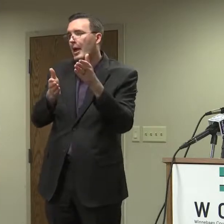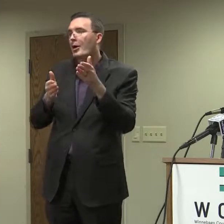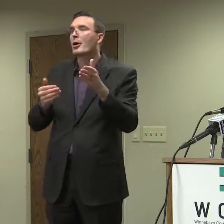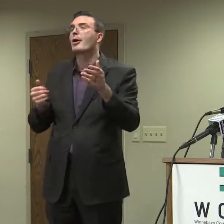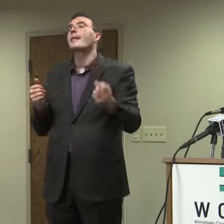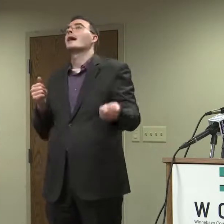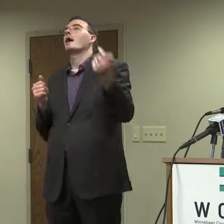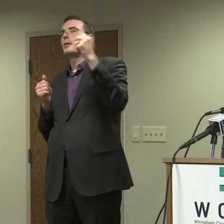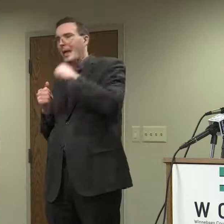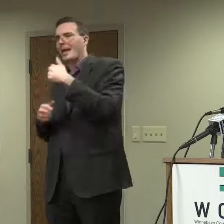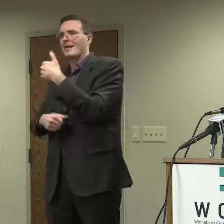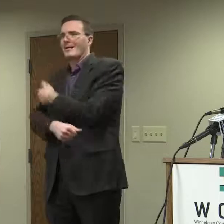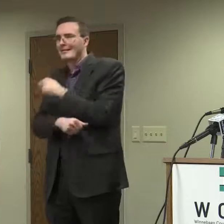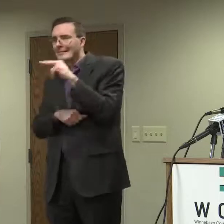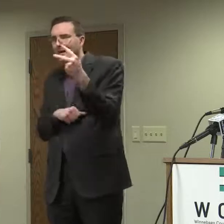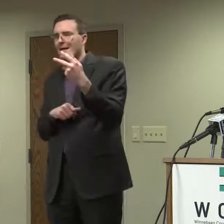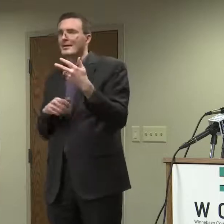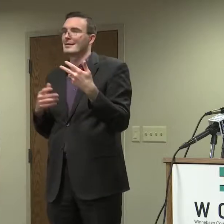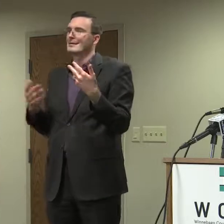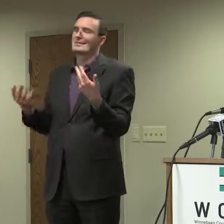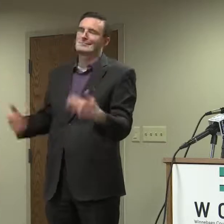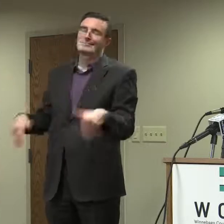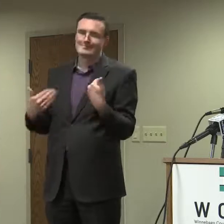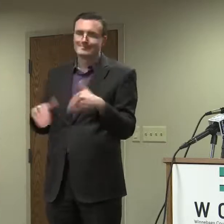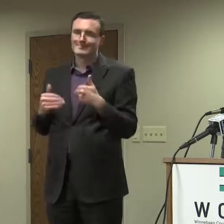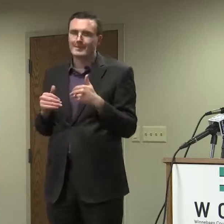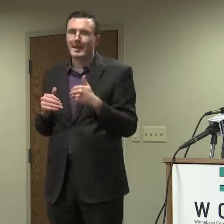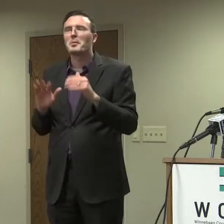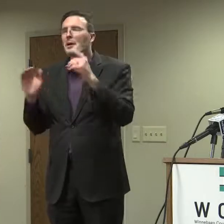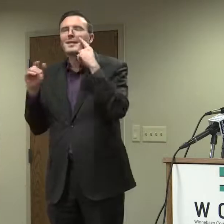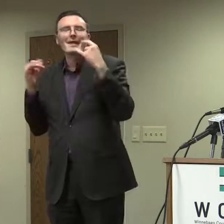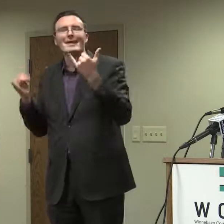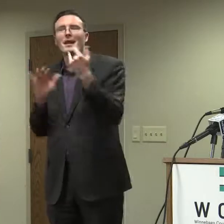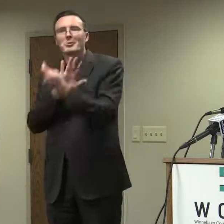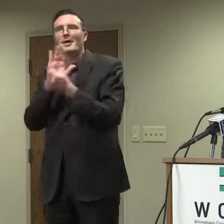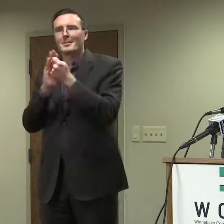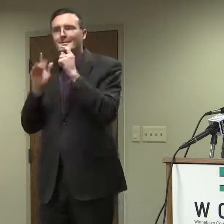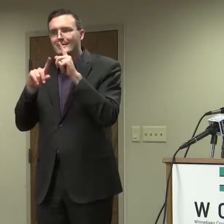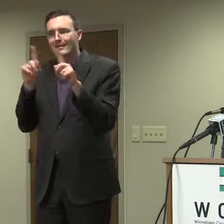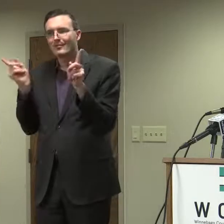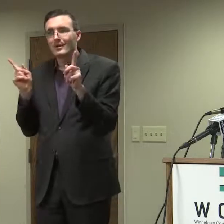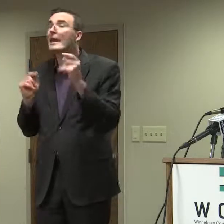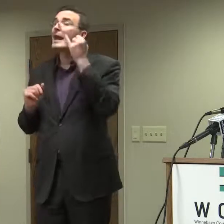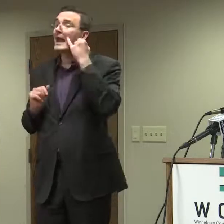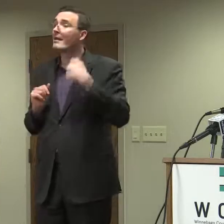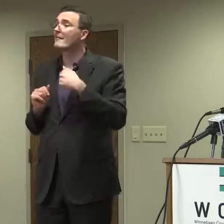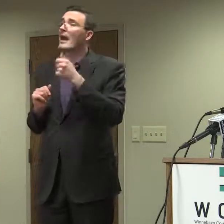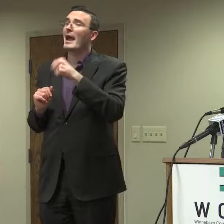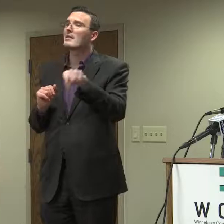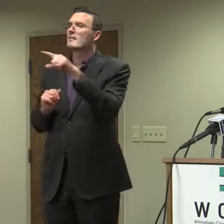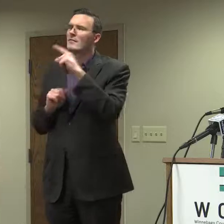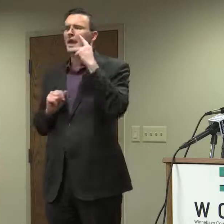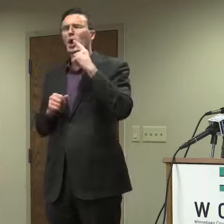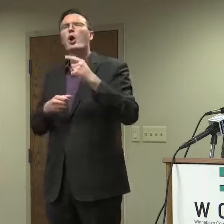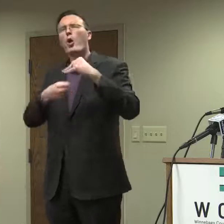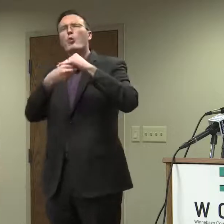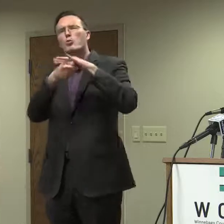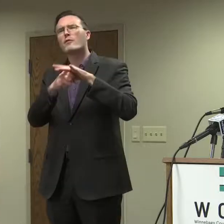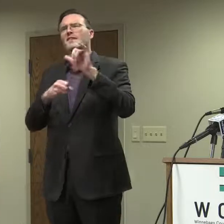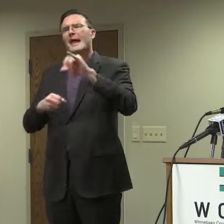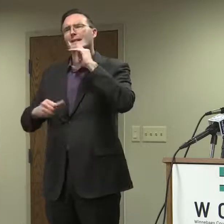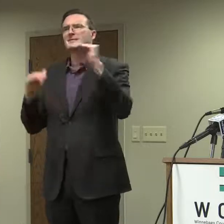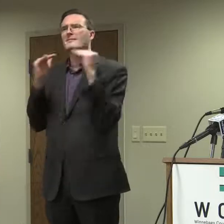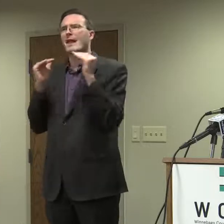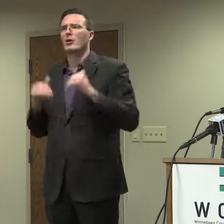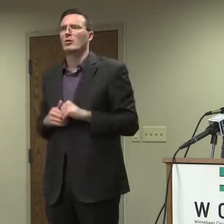is really a very different time. If we thought a pandemic was convenient or fair, I want to remind people it has not been fair, and